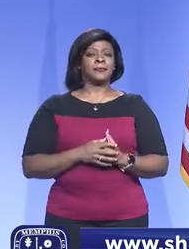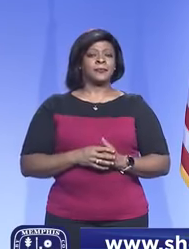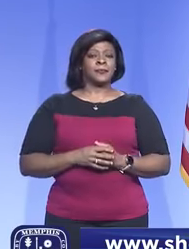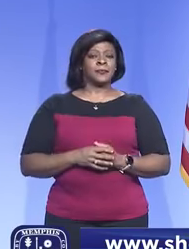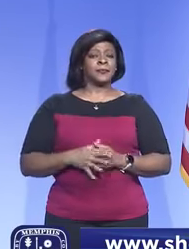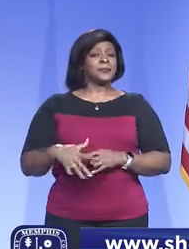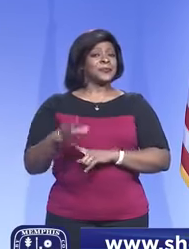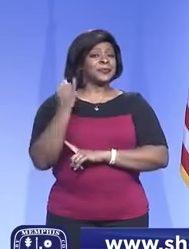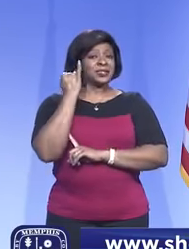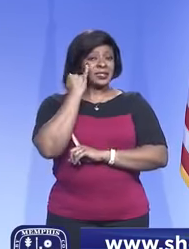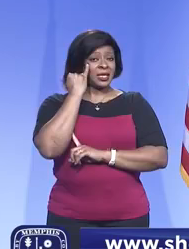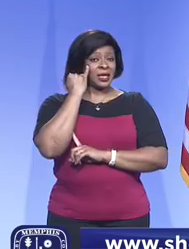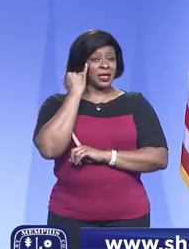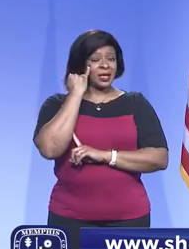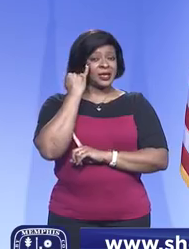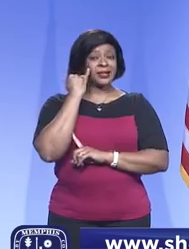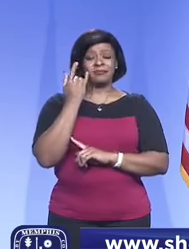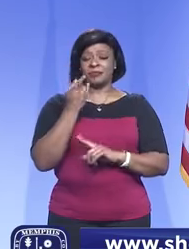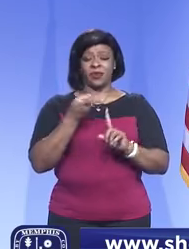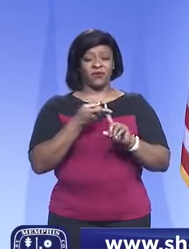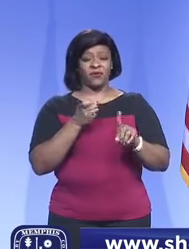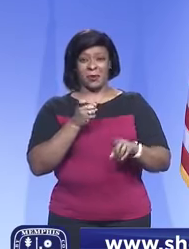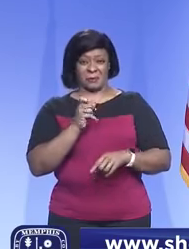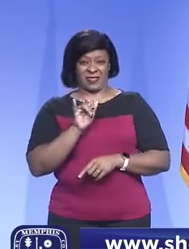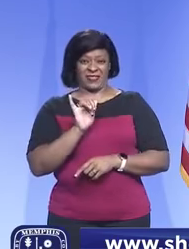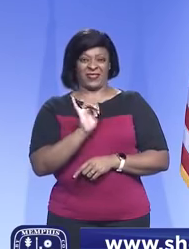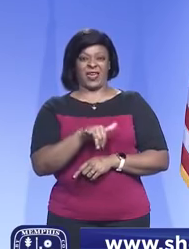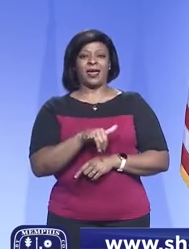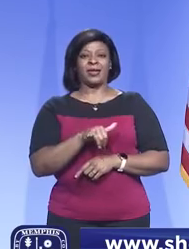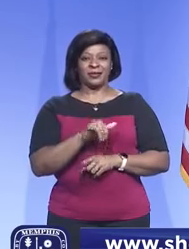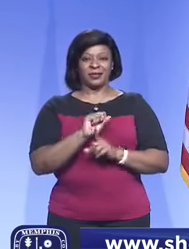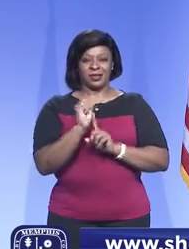it, and as a result of this,